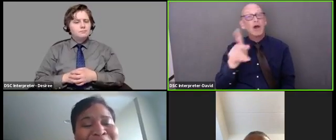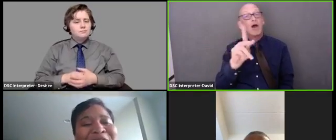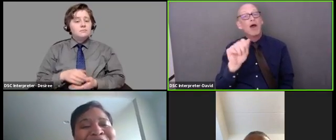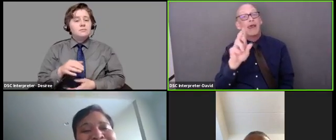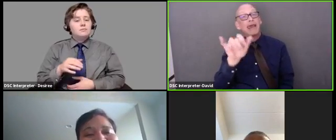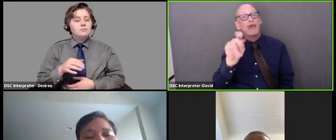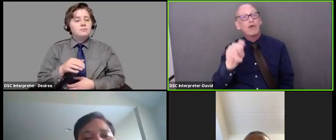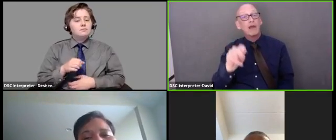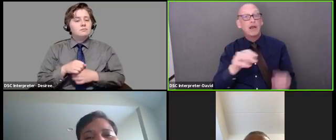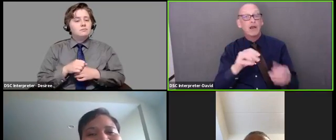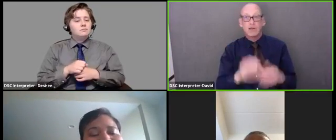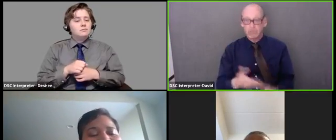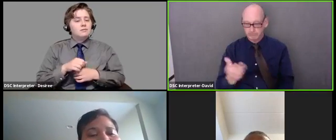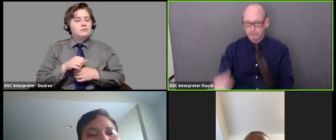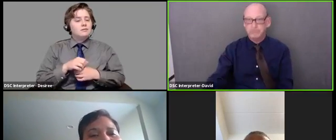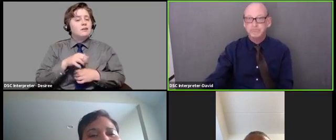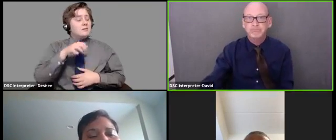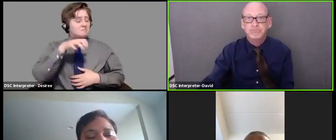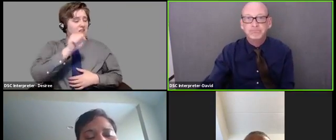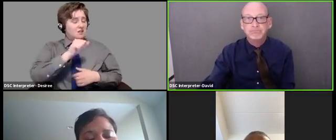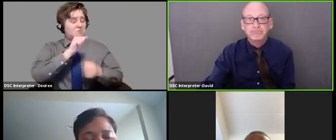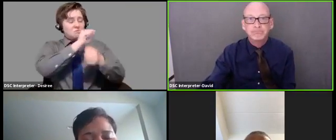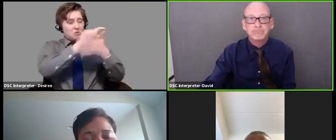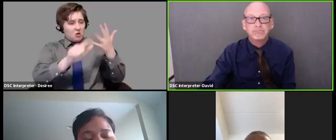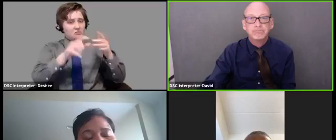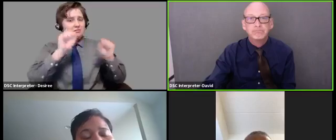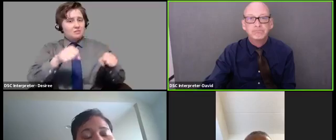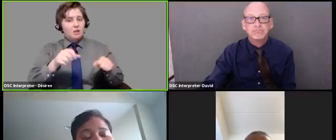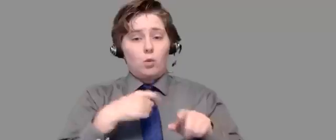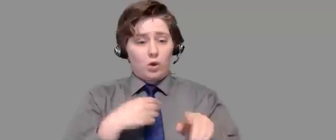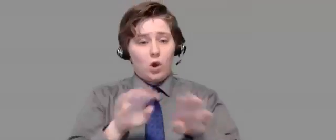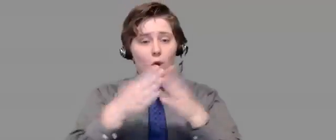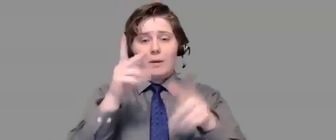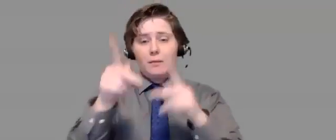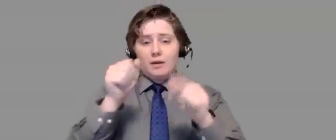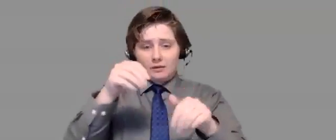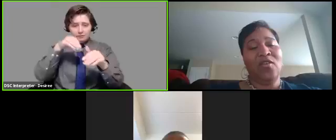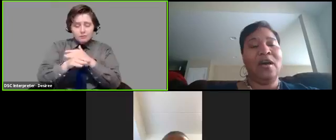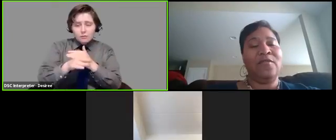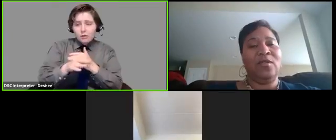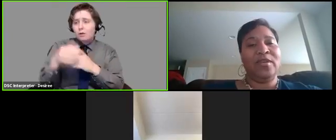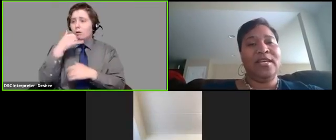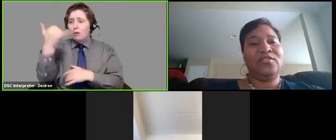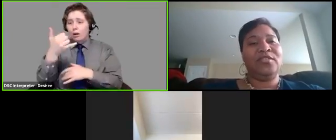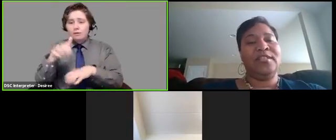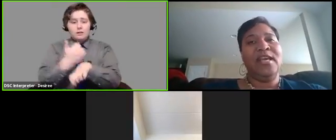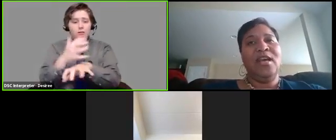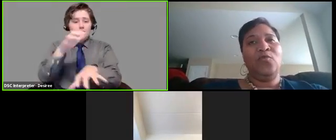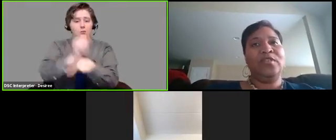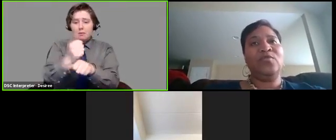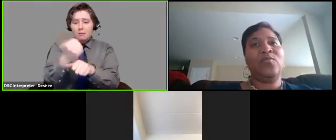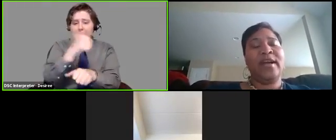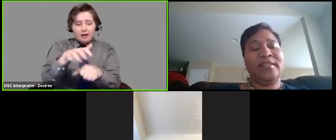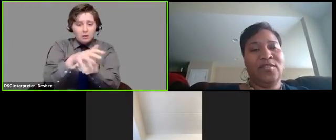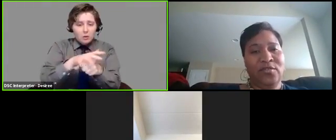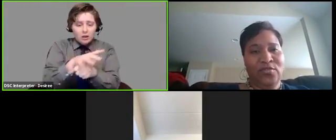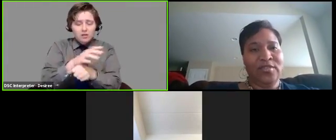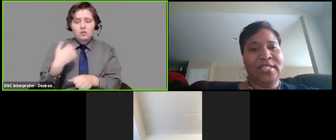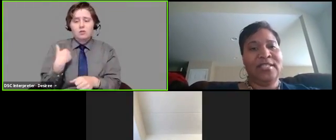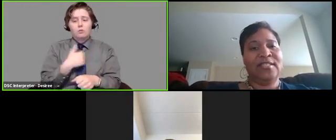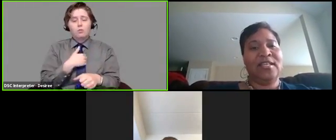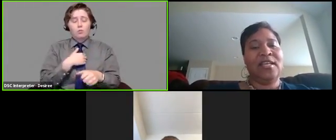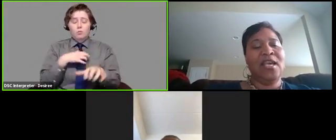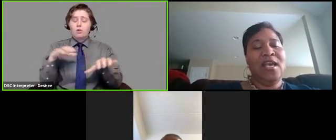above. We are open to the public. They can walk in or they can call and make an appointment at either location. We do practice